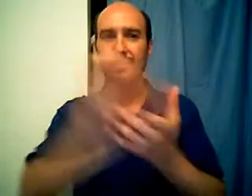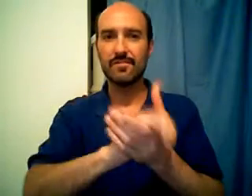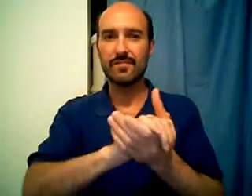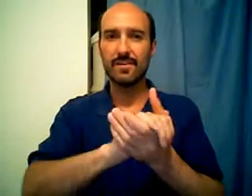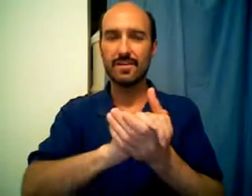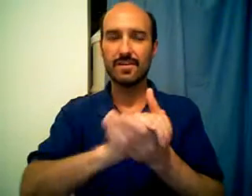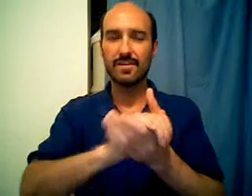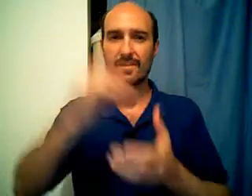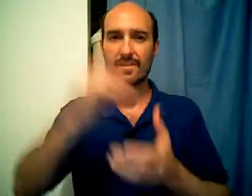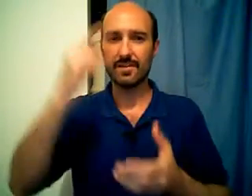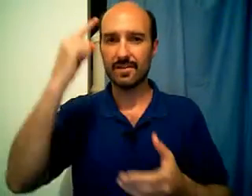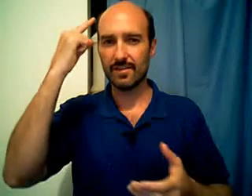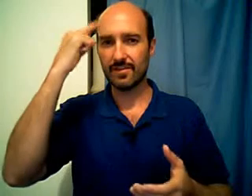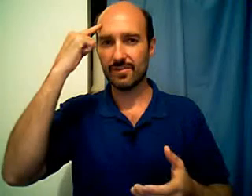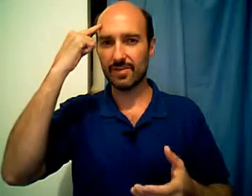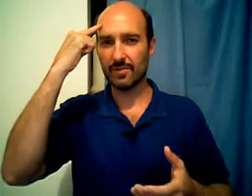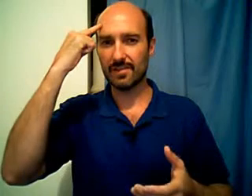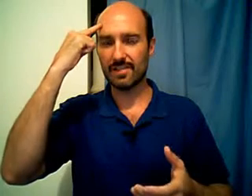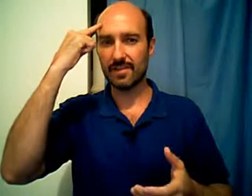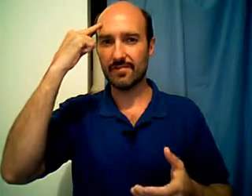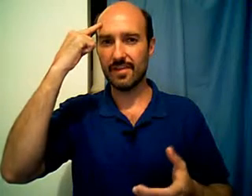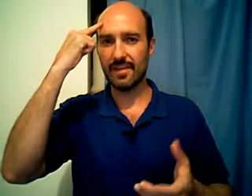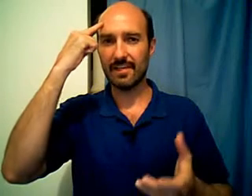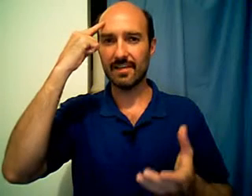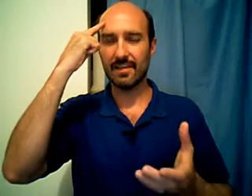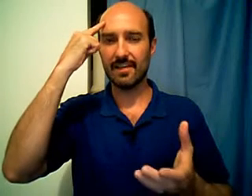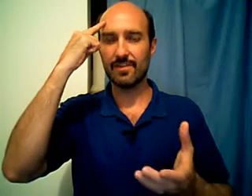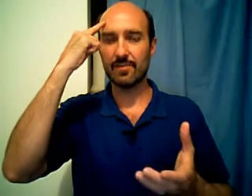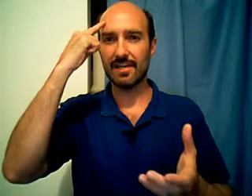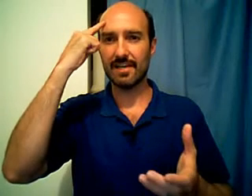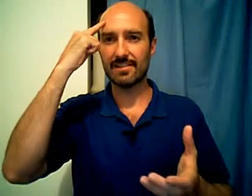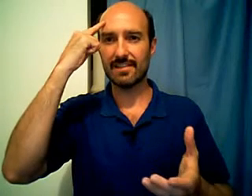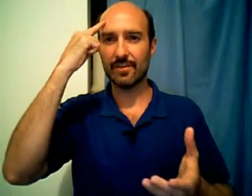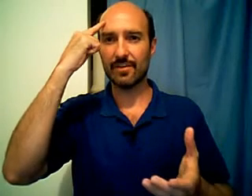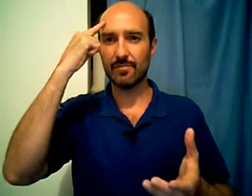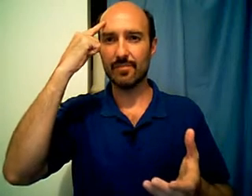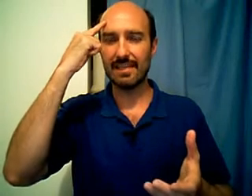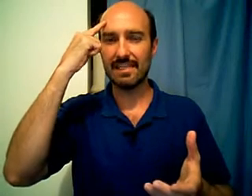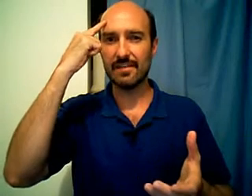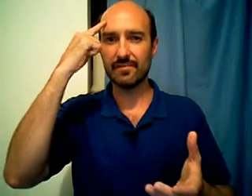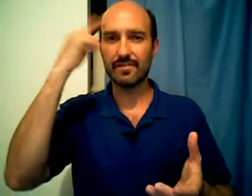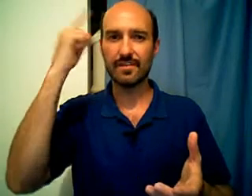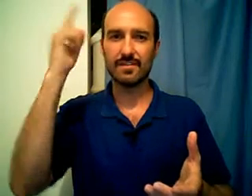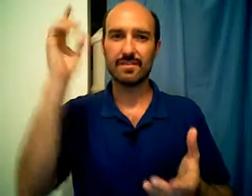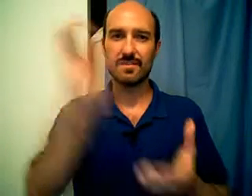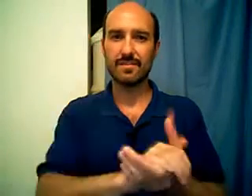Believe. You start with the sign for think, and then you bring your hands together. Believe.